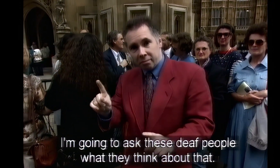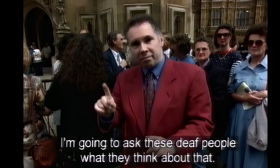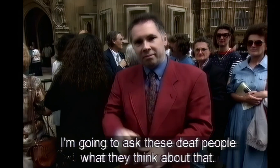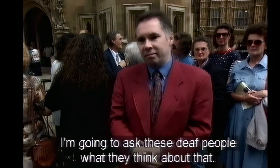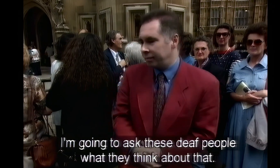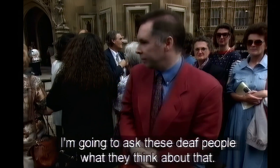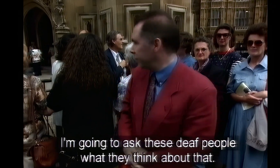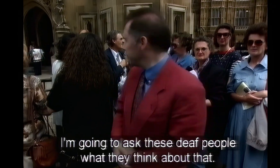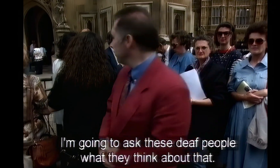they think about that.